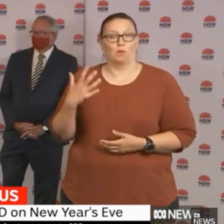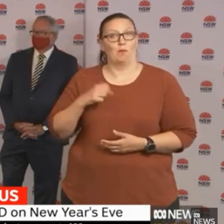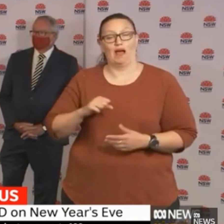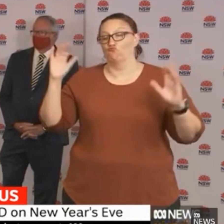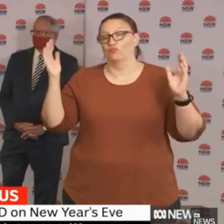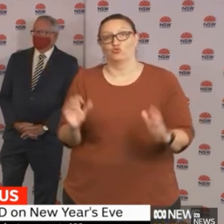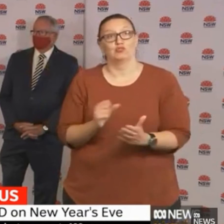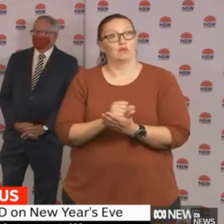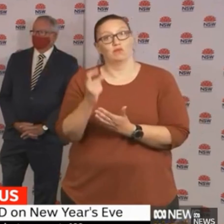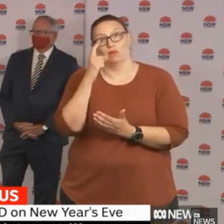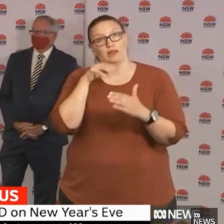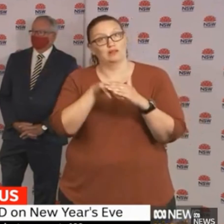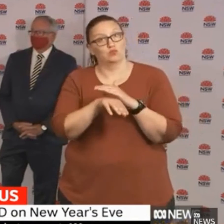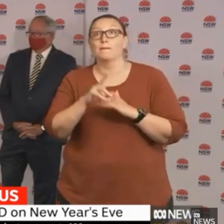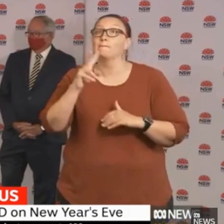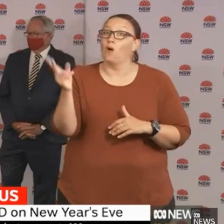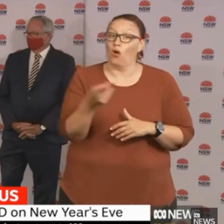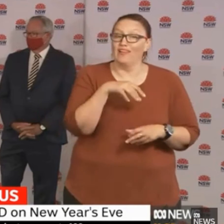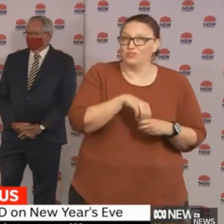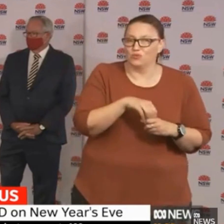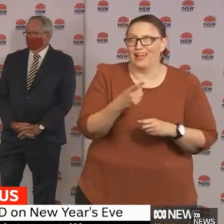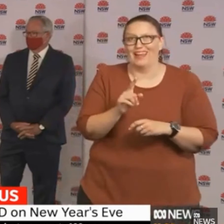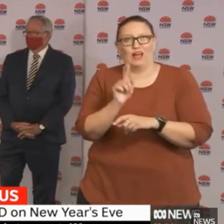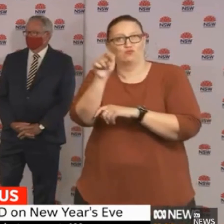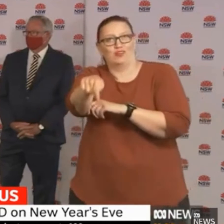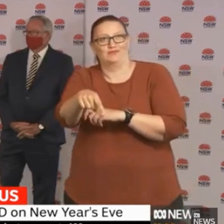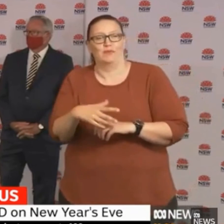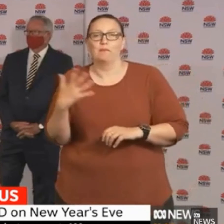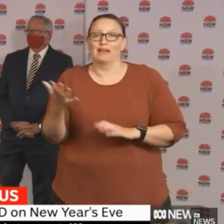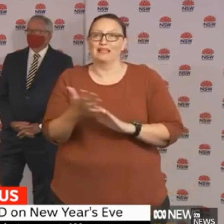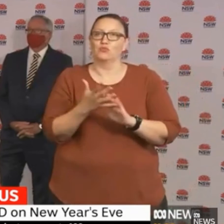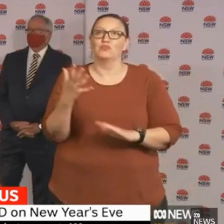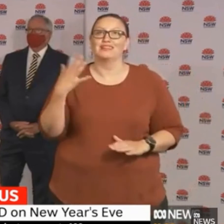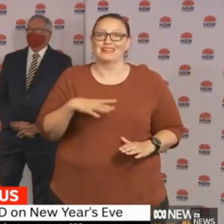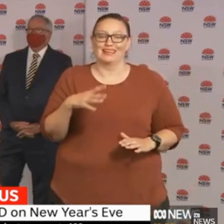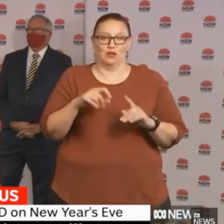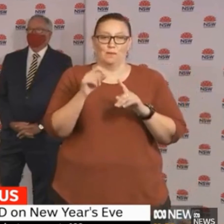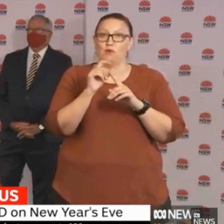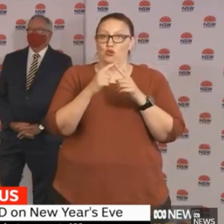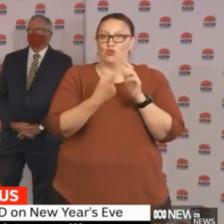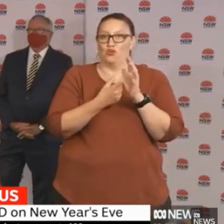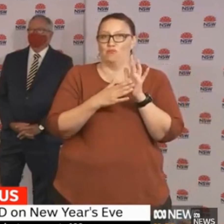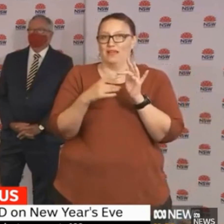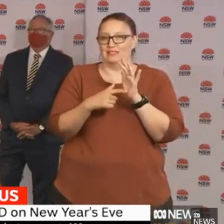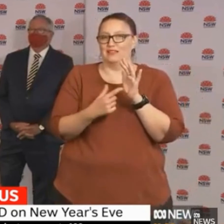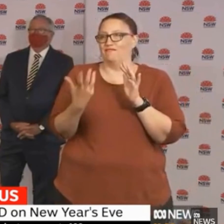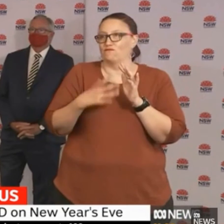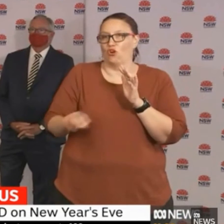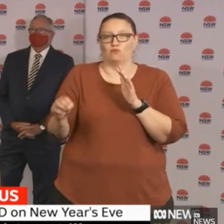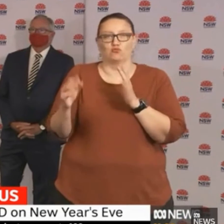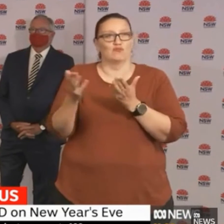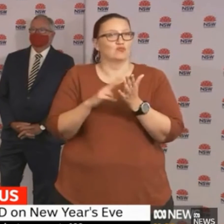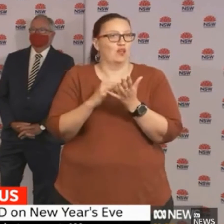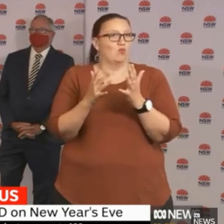Sydney CBD, outdoors and indoors. That means you need a permit from Service New South Wales to prove you've got a booking at a venue, and if you live